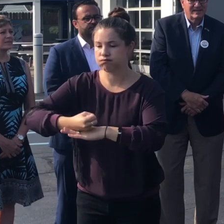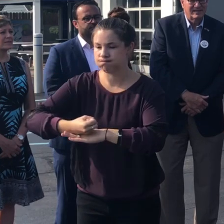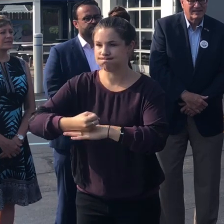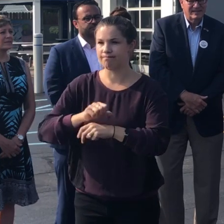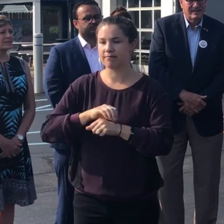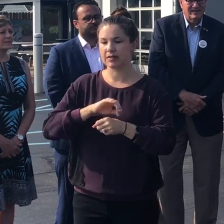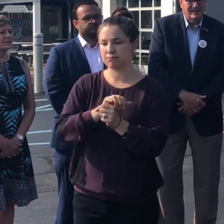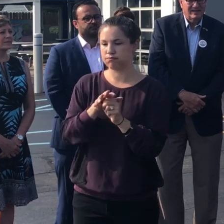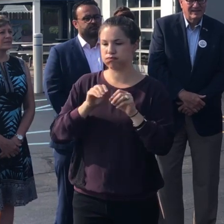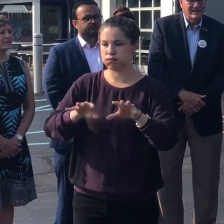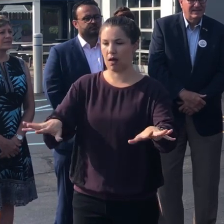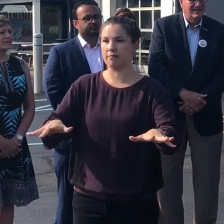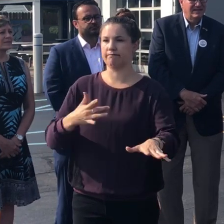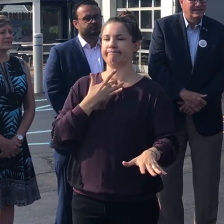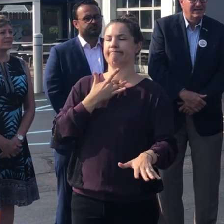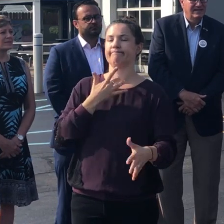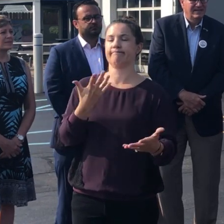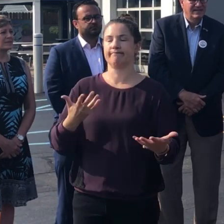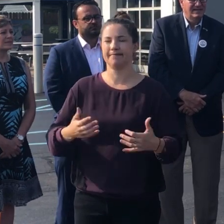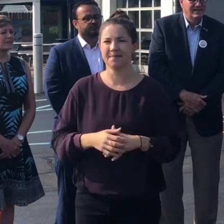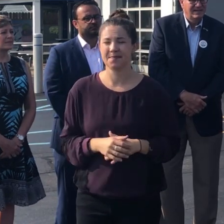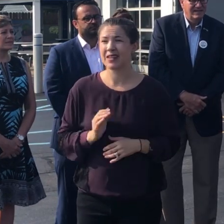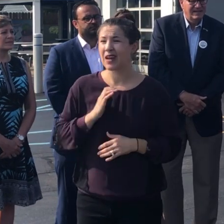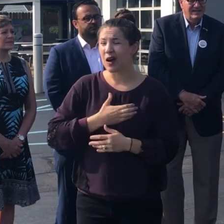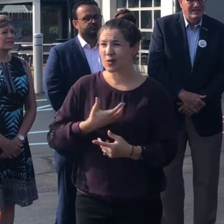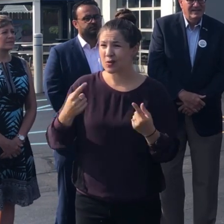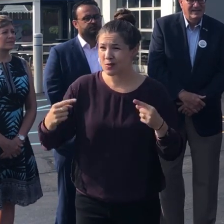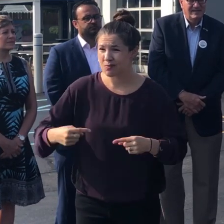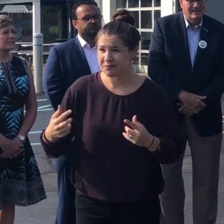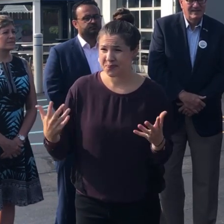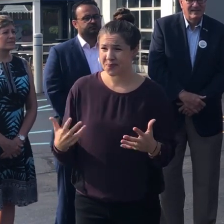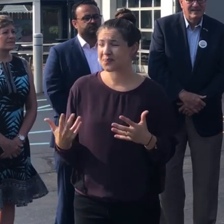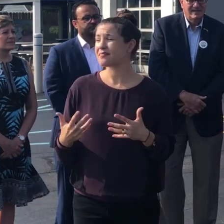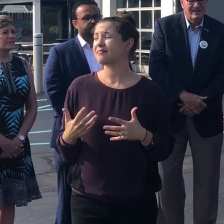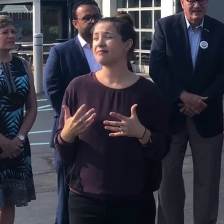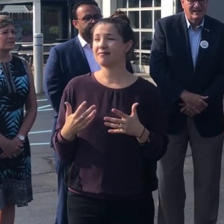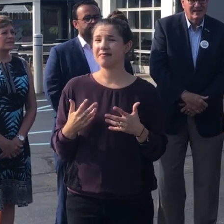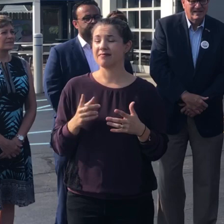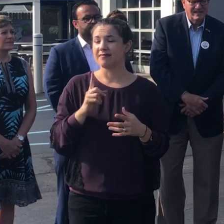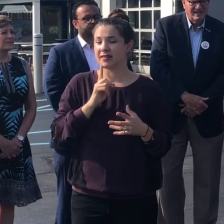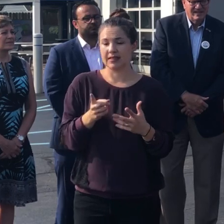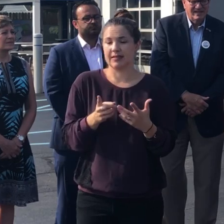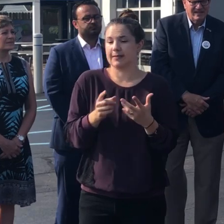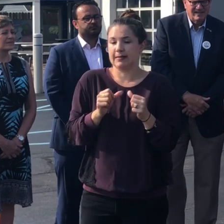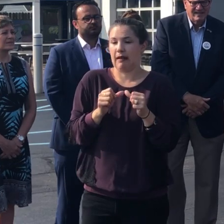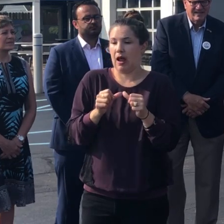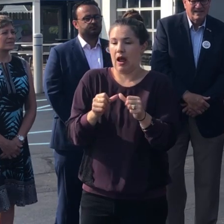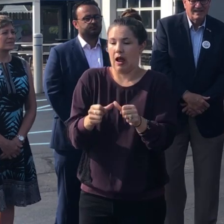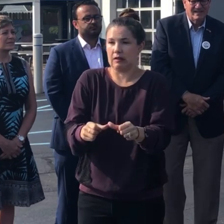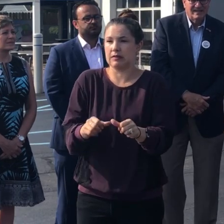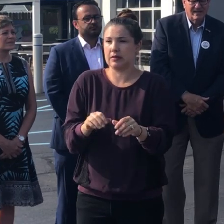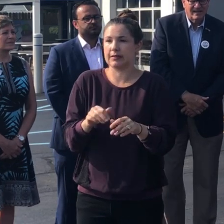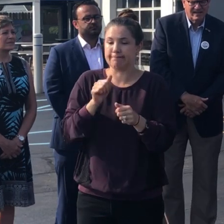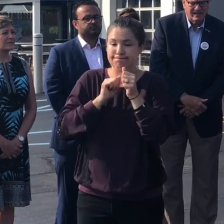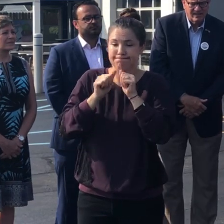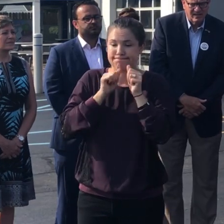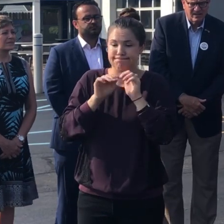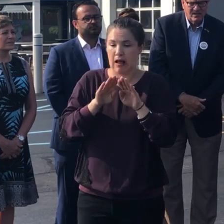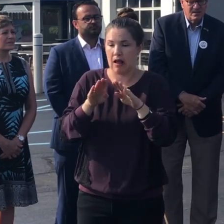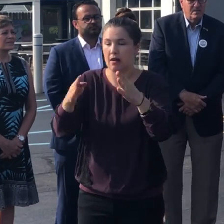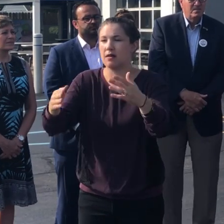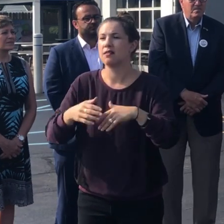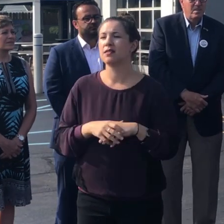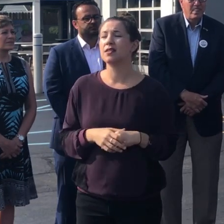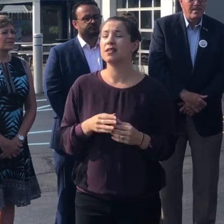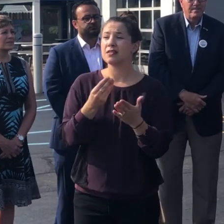pandemic. Some of the biggest struggles that we've had has been attrition. And with the